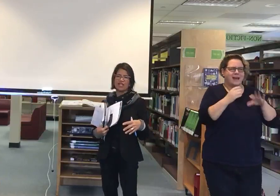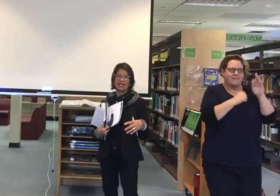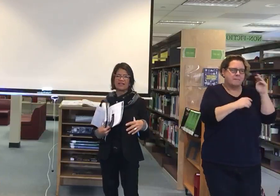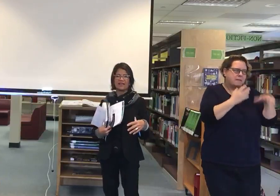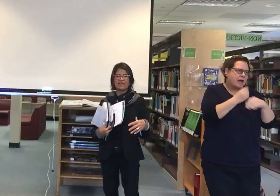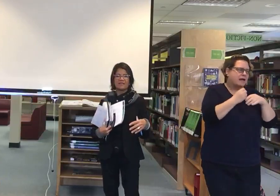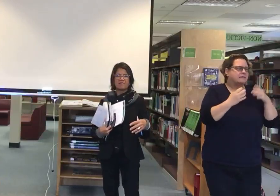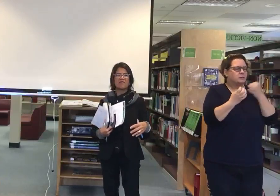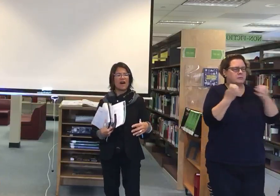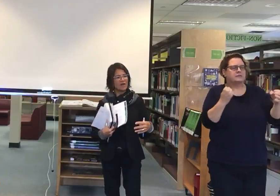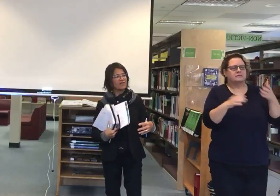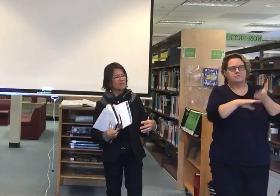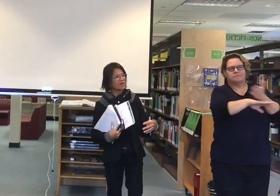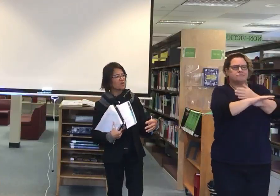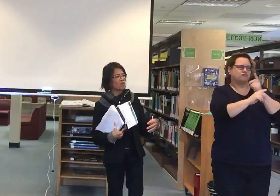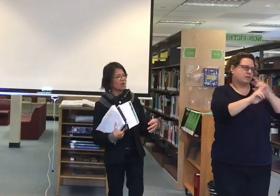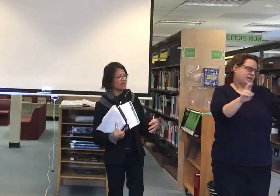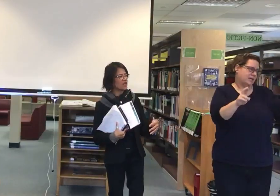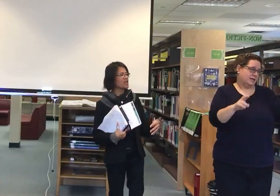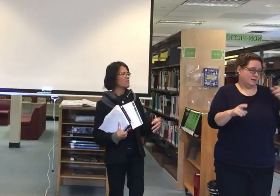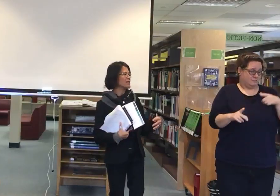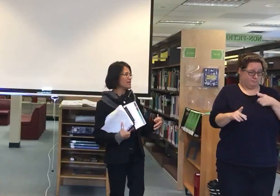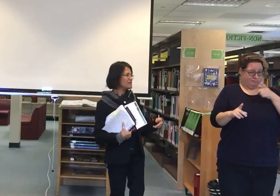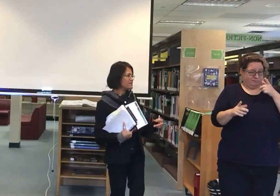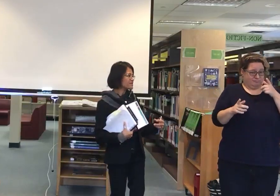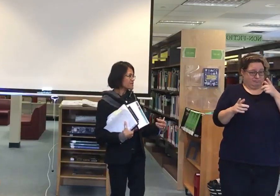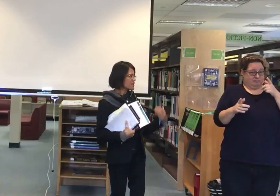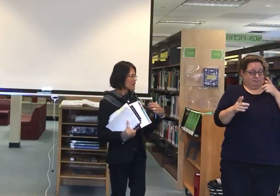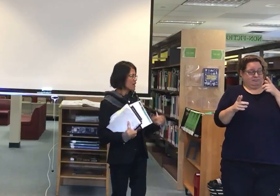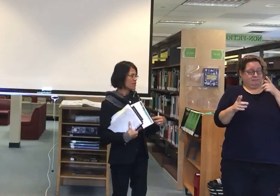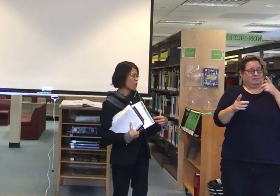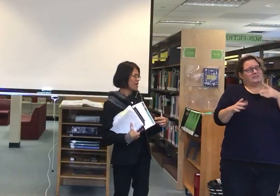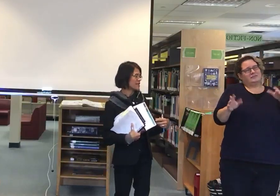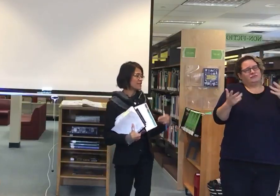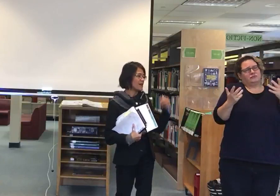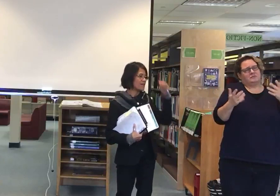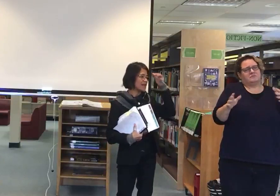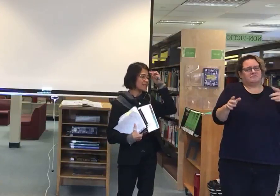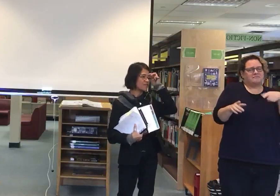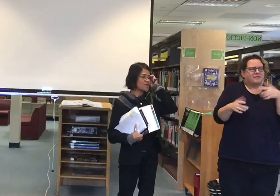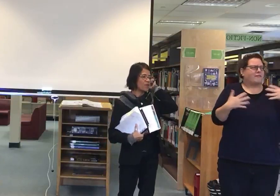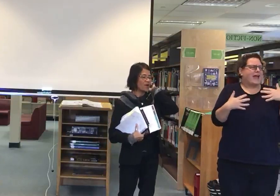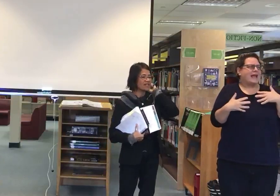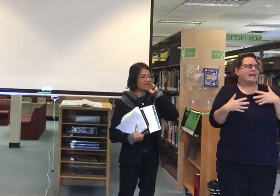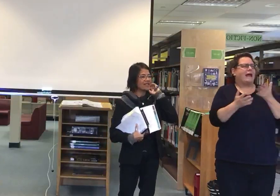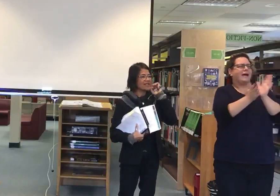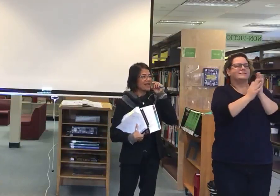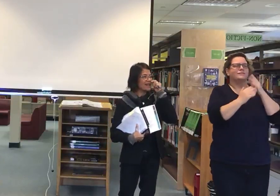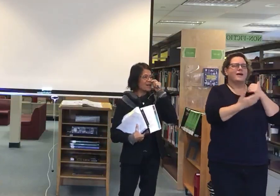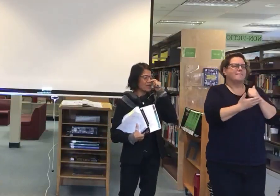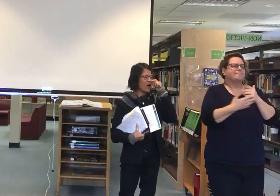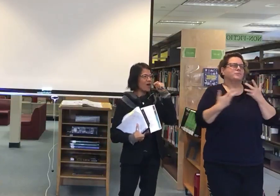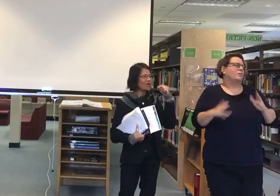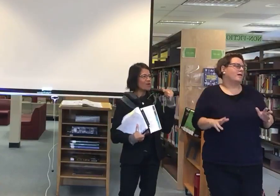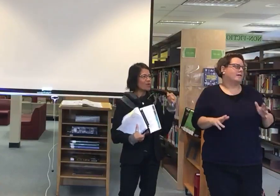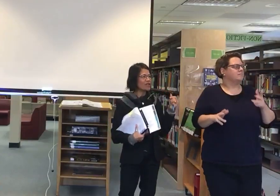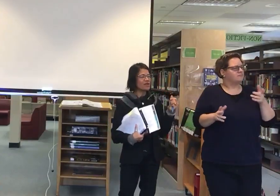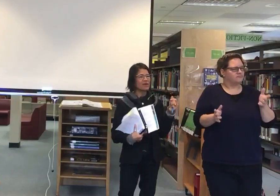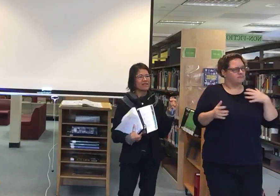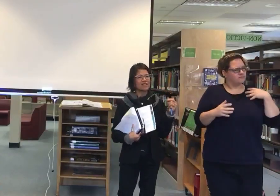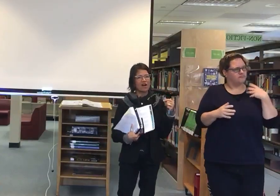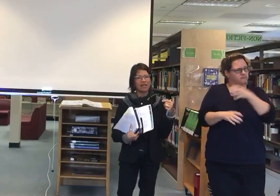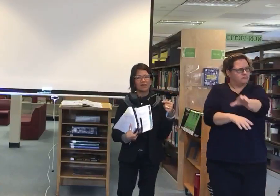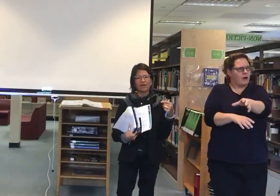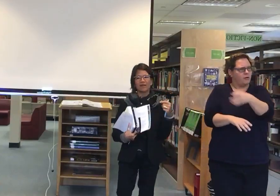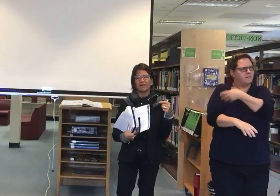understand and appreciate the value of some of those supports, and not to be afraid of asking for support. I recall